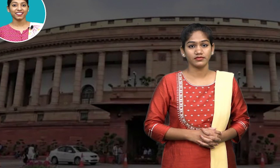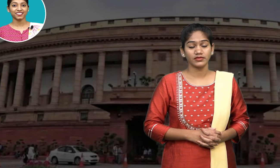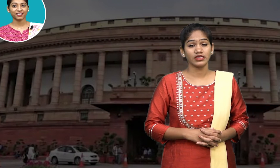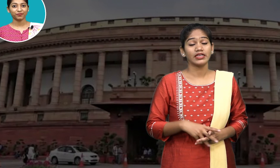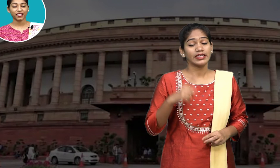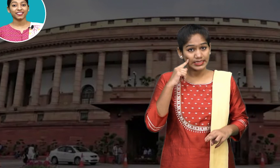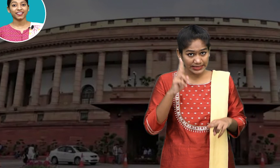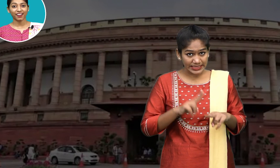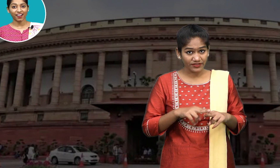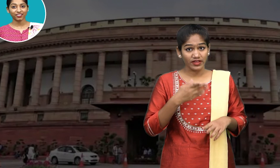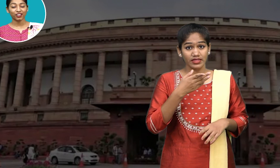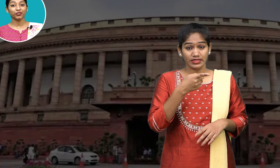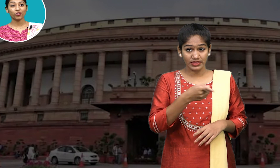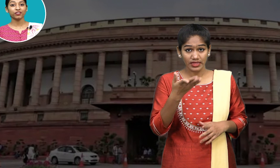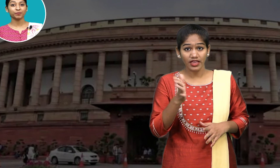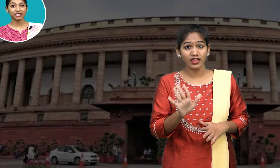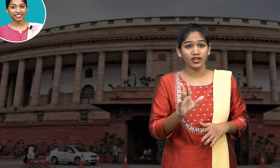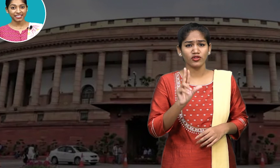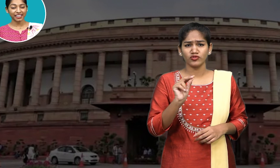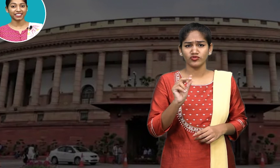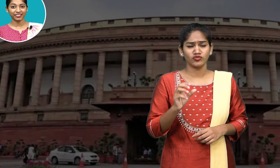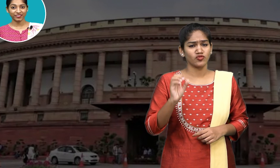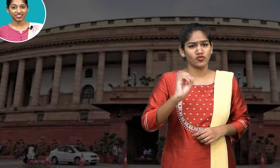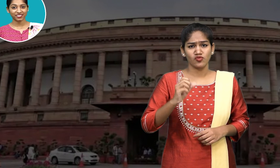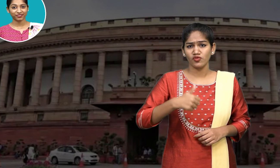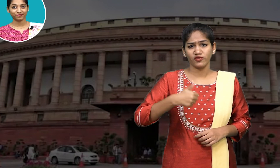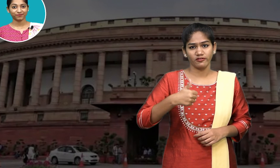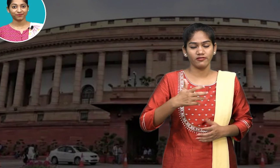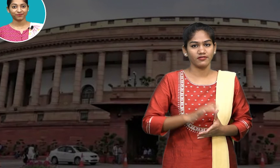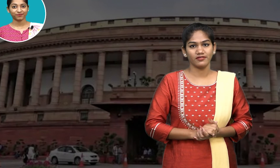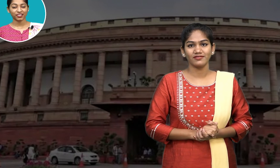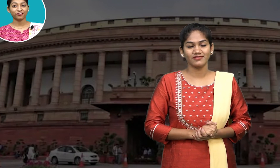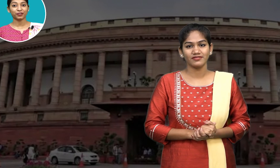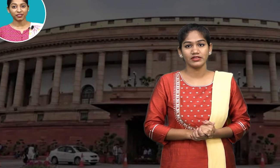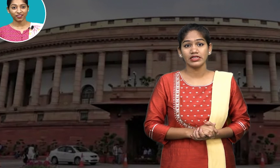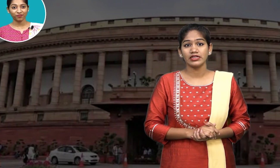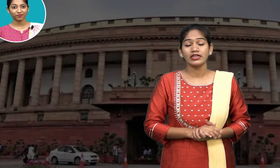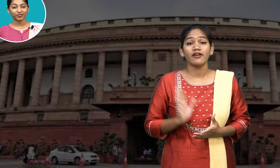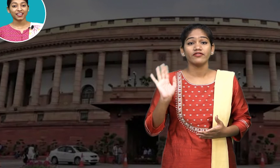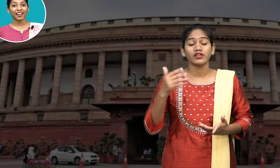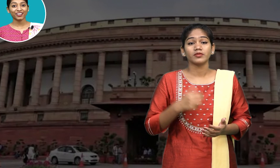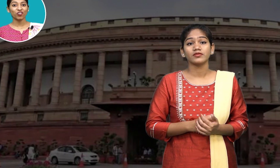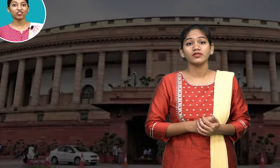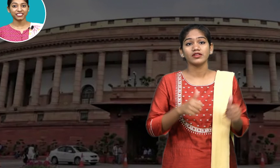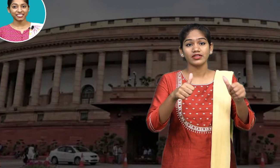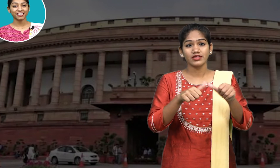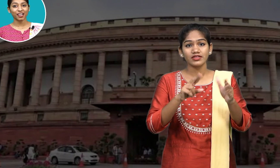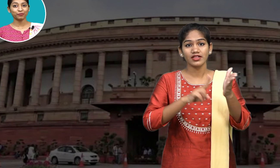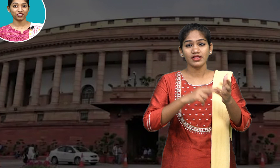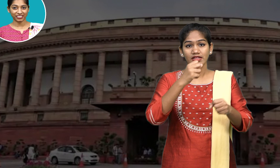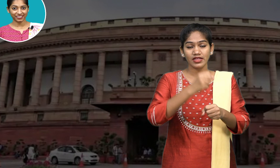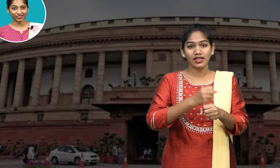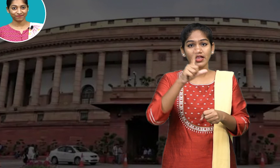In case there are no representatives from the